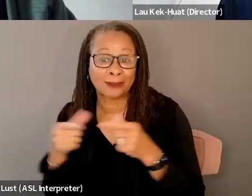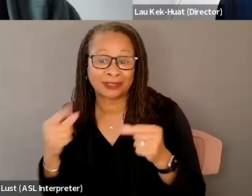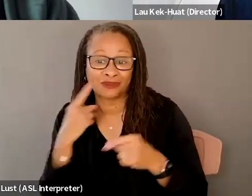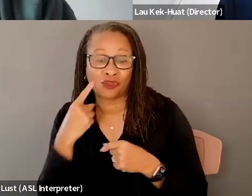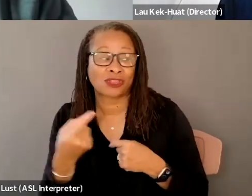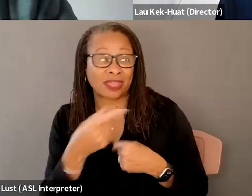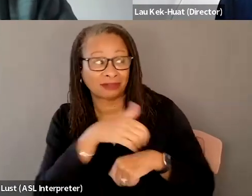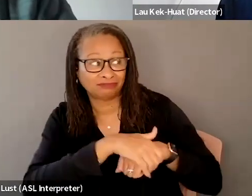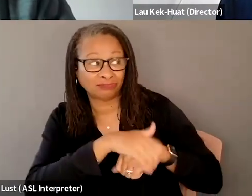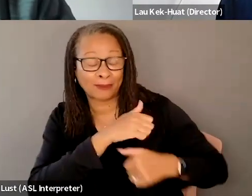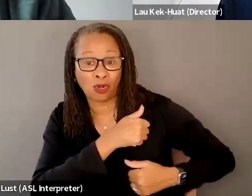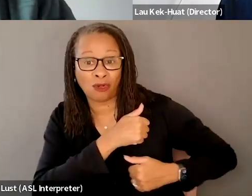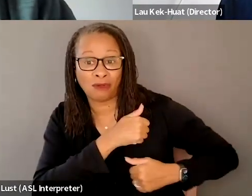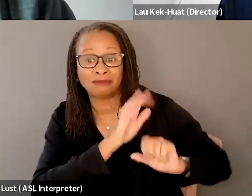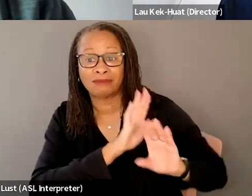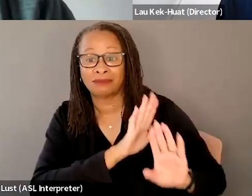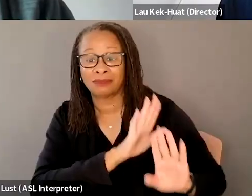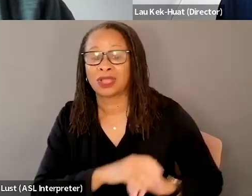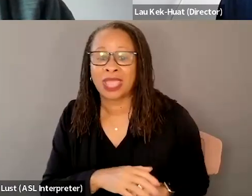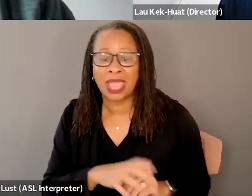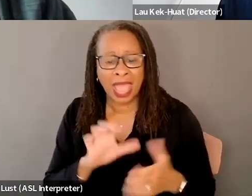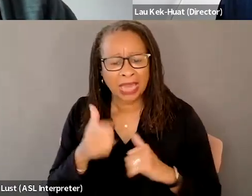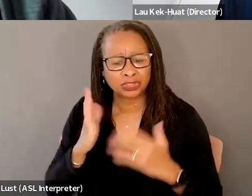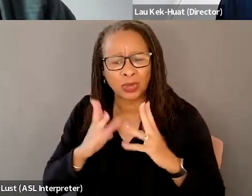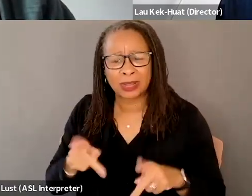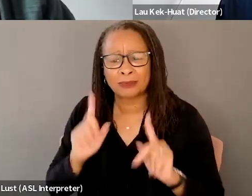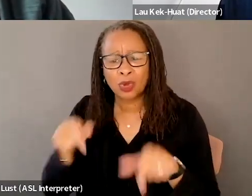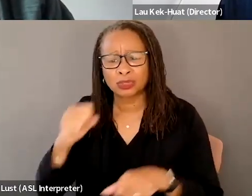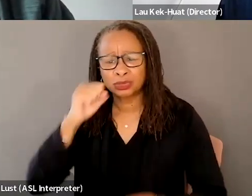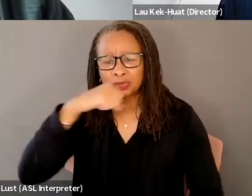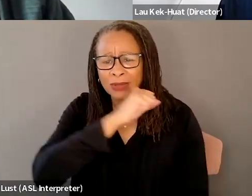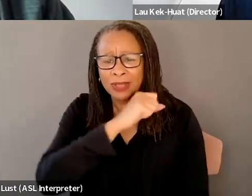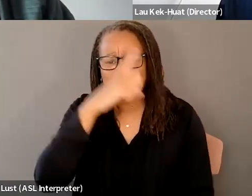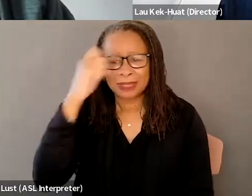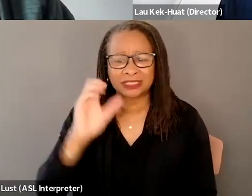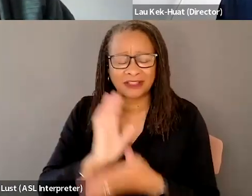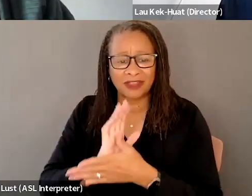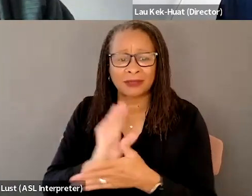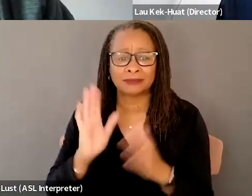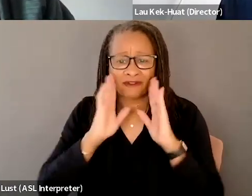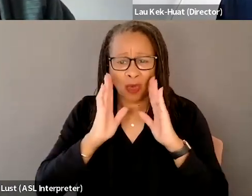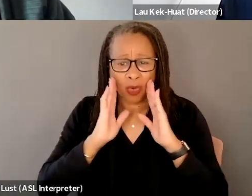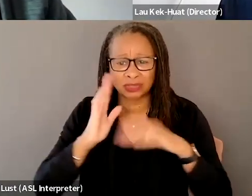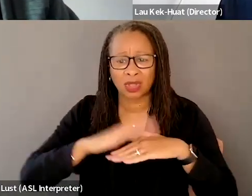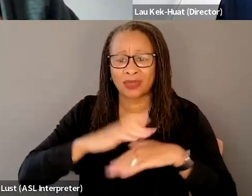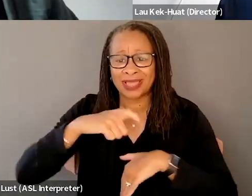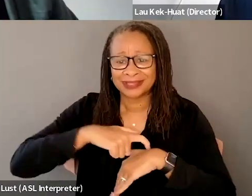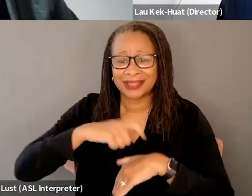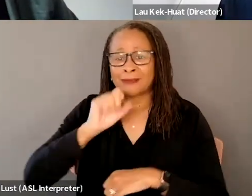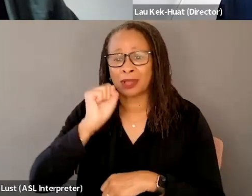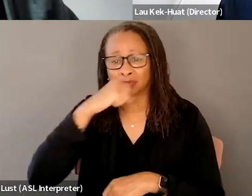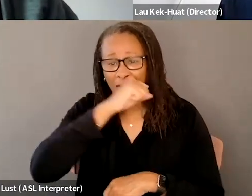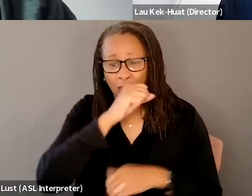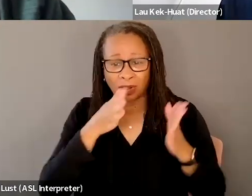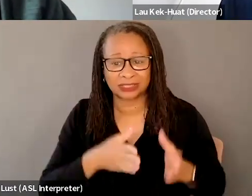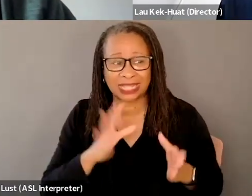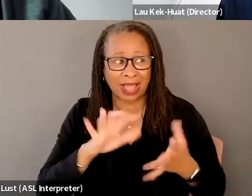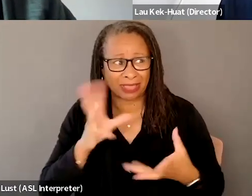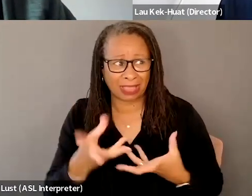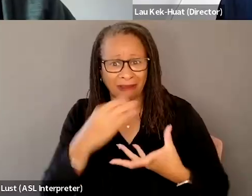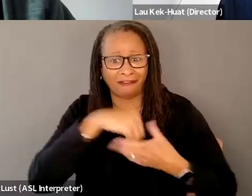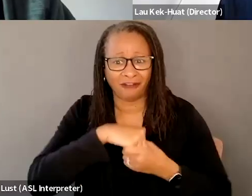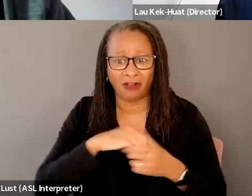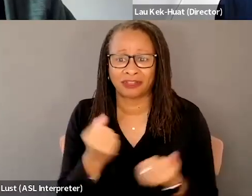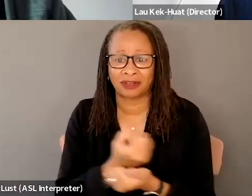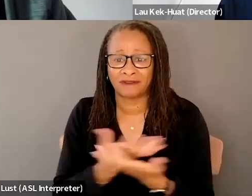Right. And how did you end up going to Taiwan? Because the film is very much about the Taiwanese and how they got tangled up in